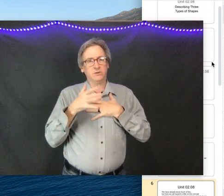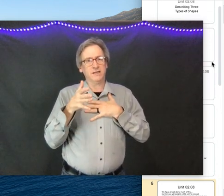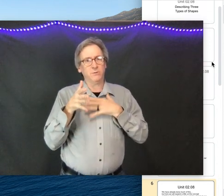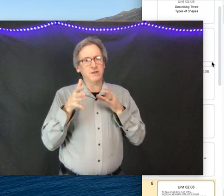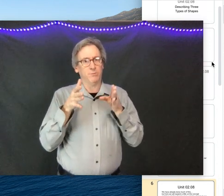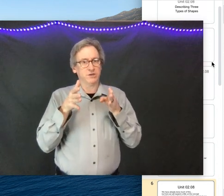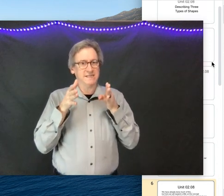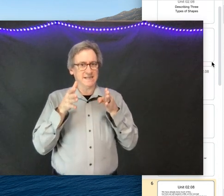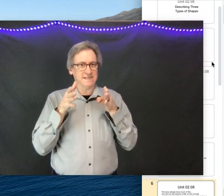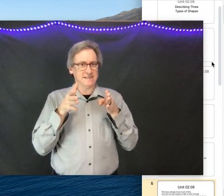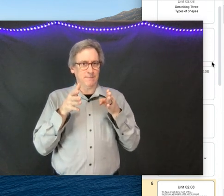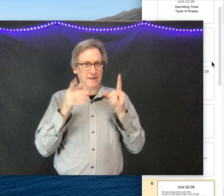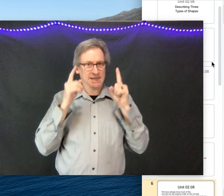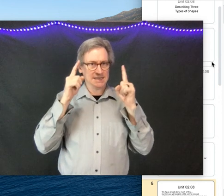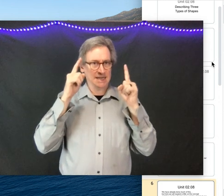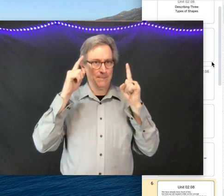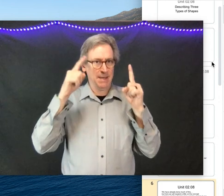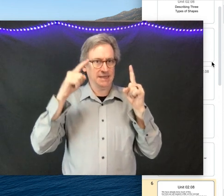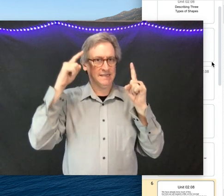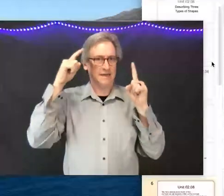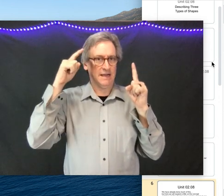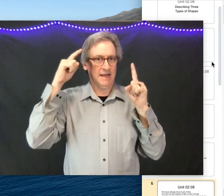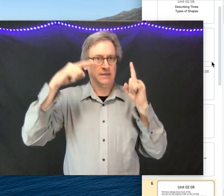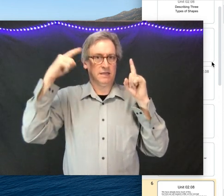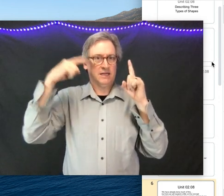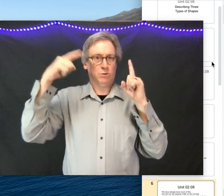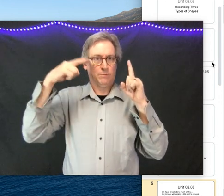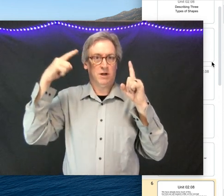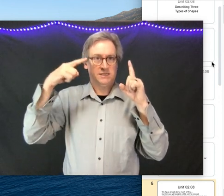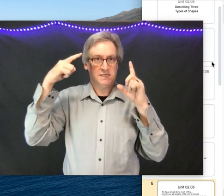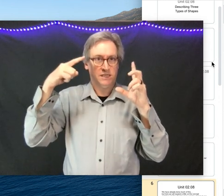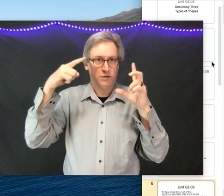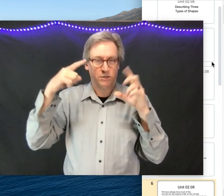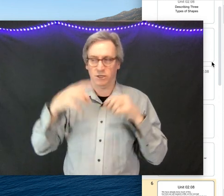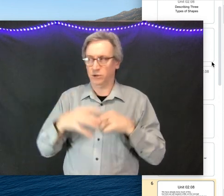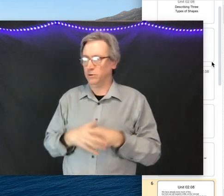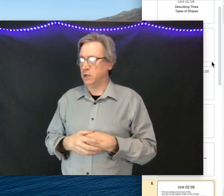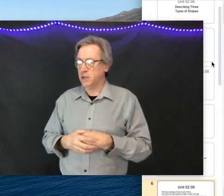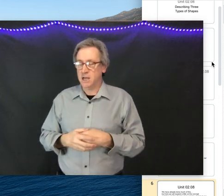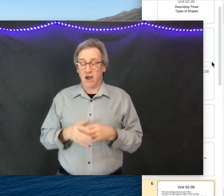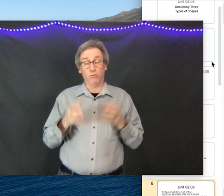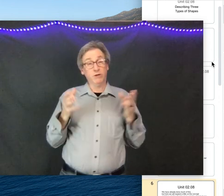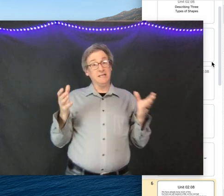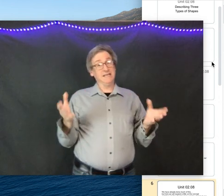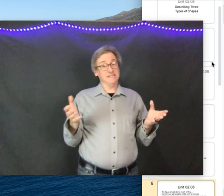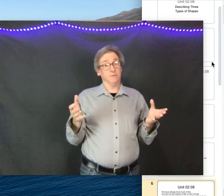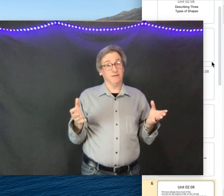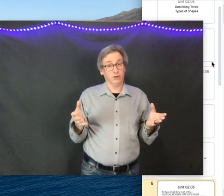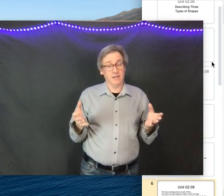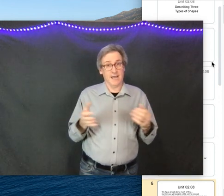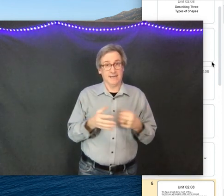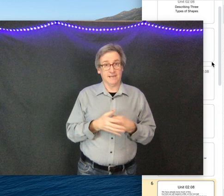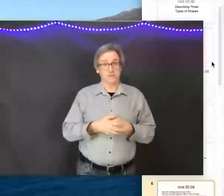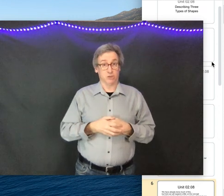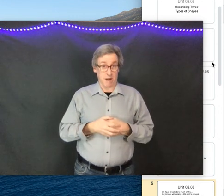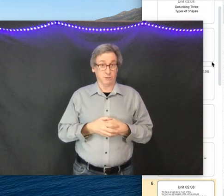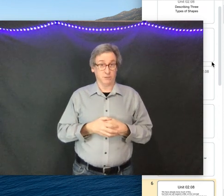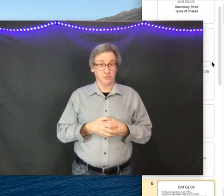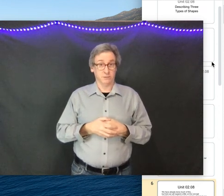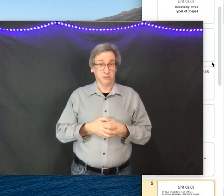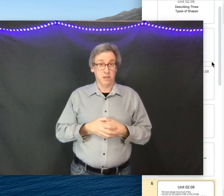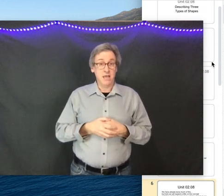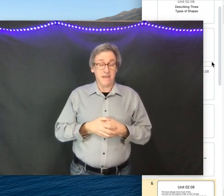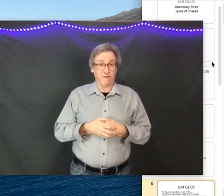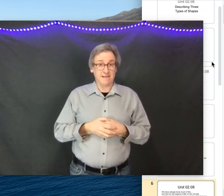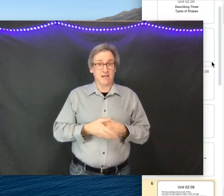I don't like the way the book sets this up because it makes it an intellectual process that's hard to do. A really easy way of looking at it is